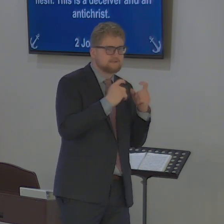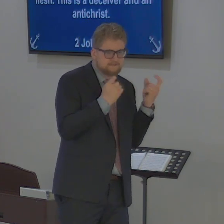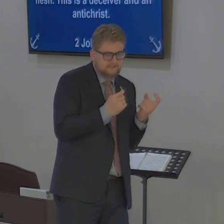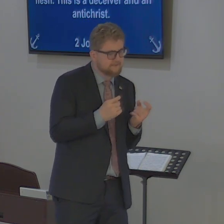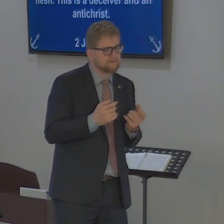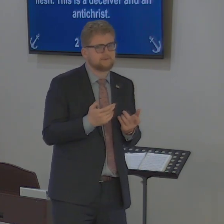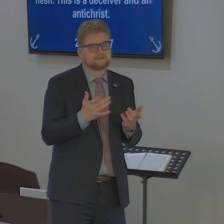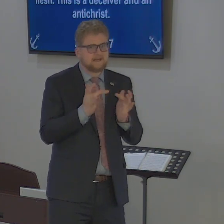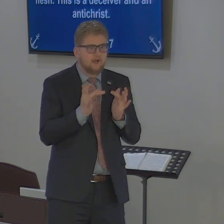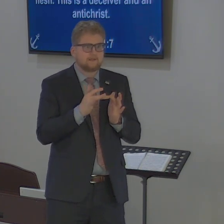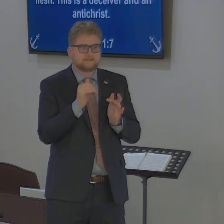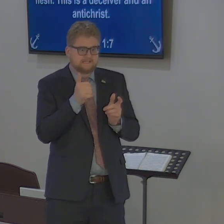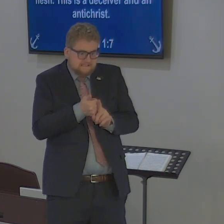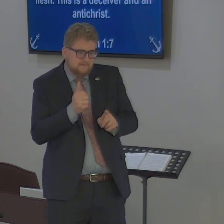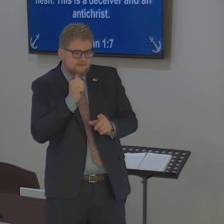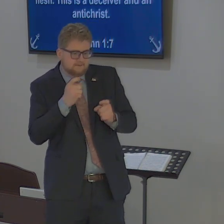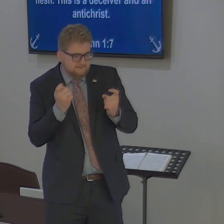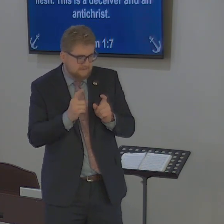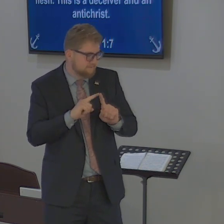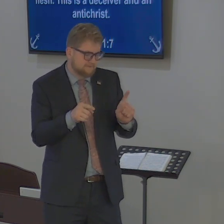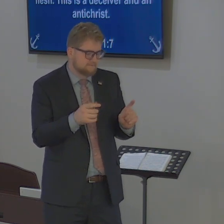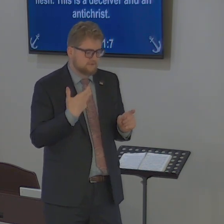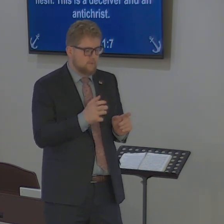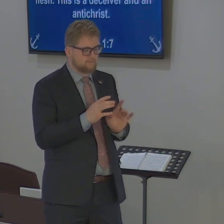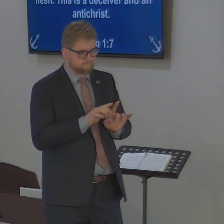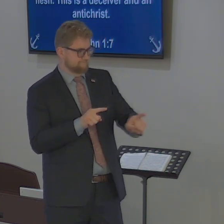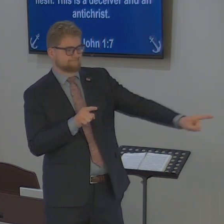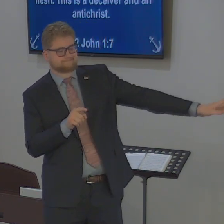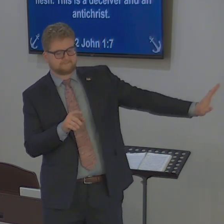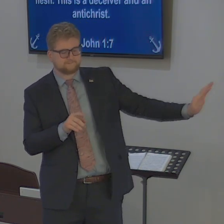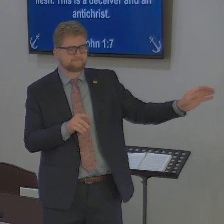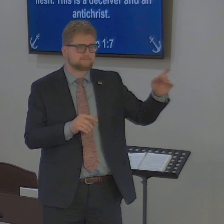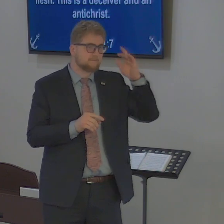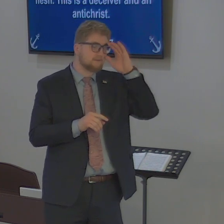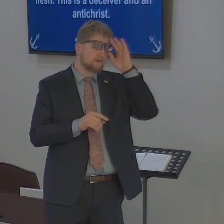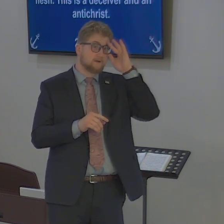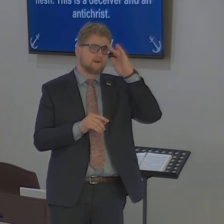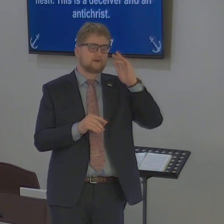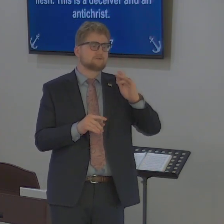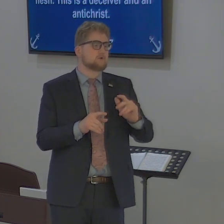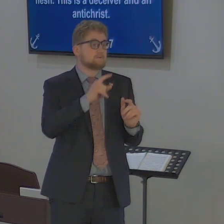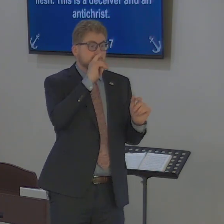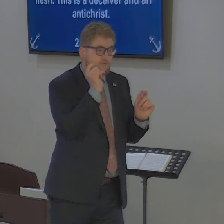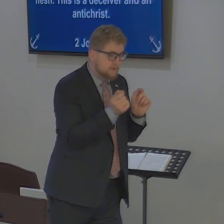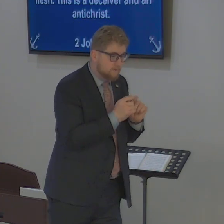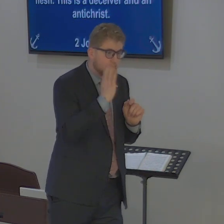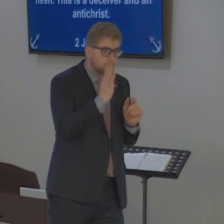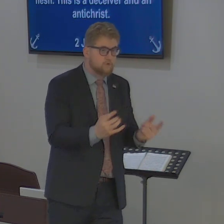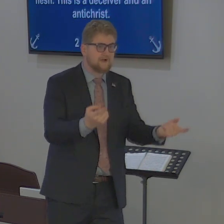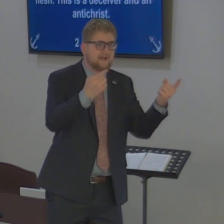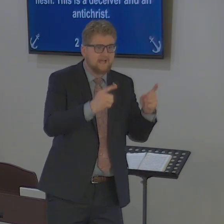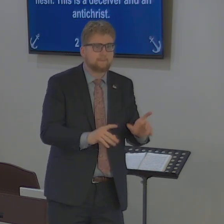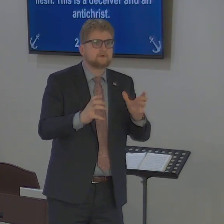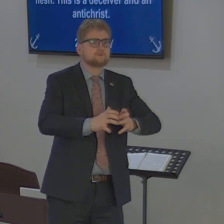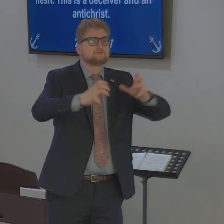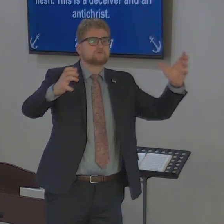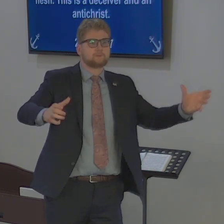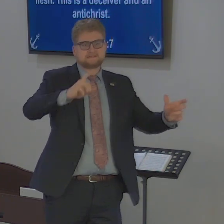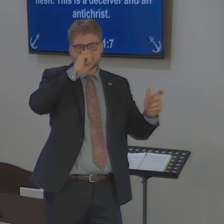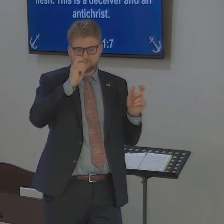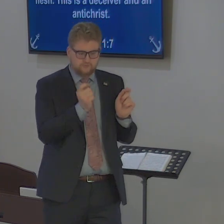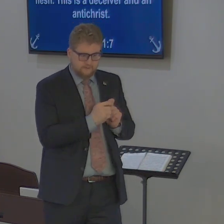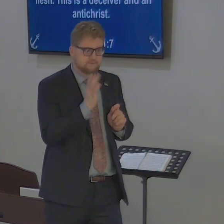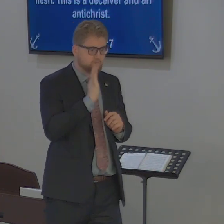road. But during these last days, this deception is going to continue so much that the deceivers will be deceived even in of